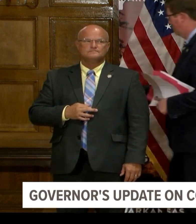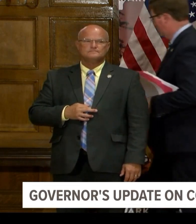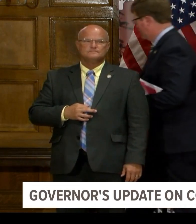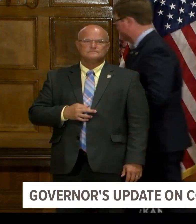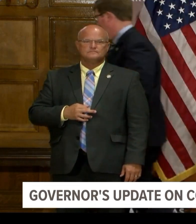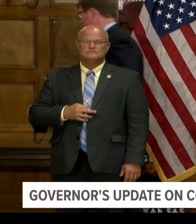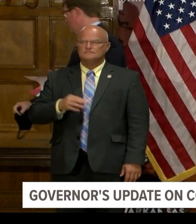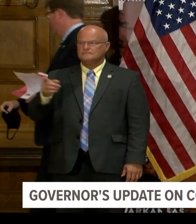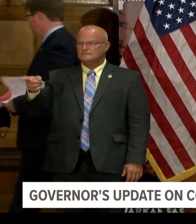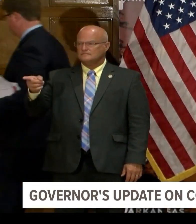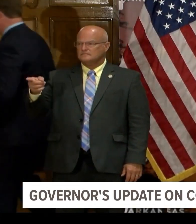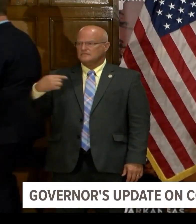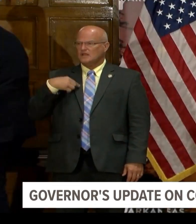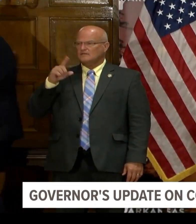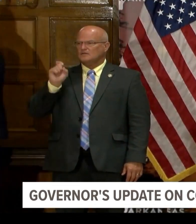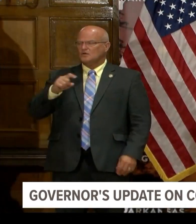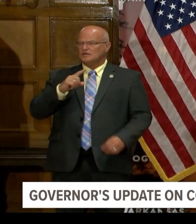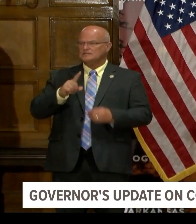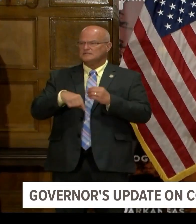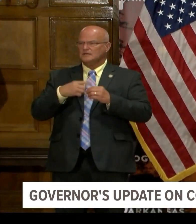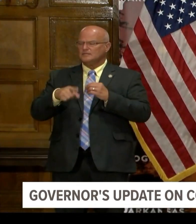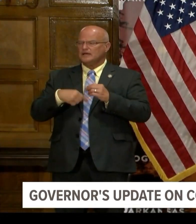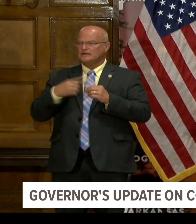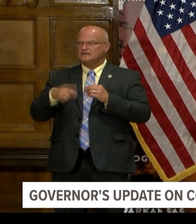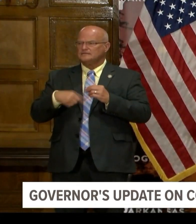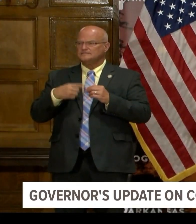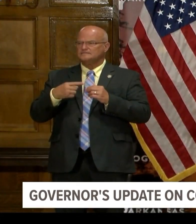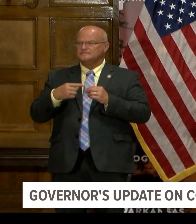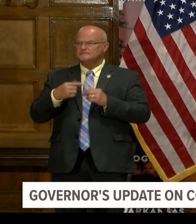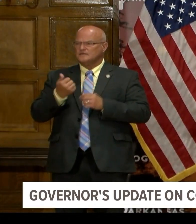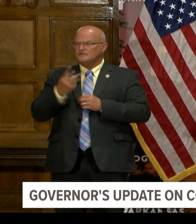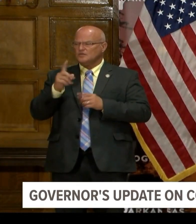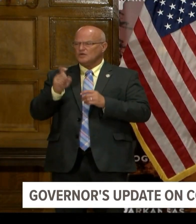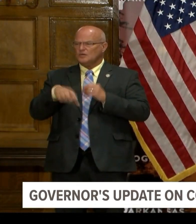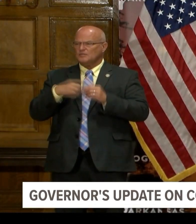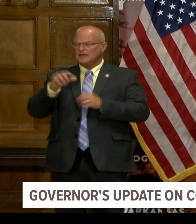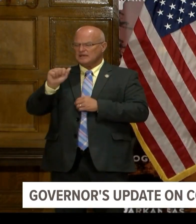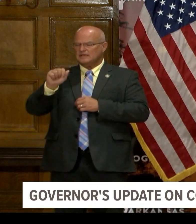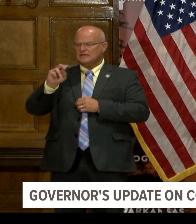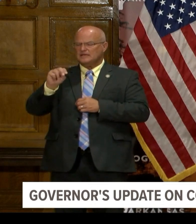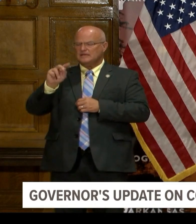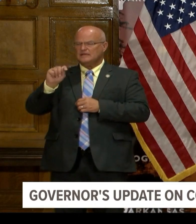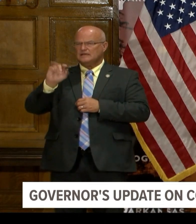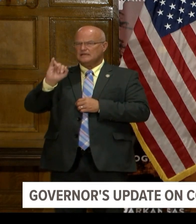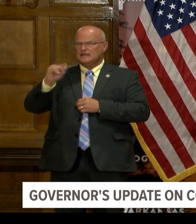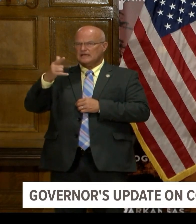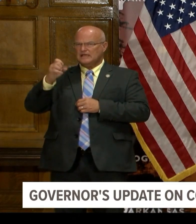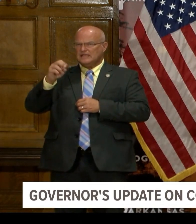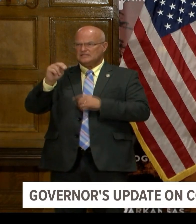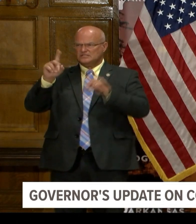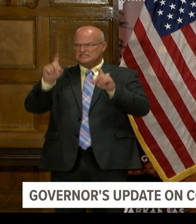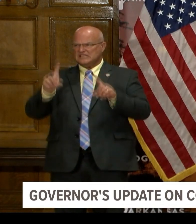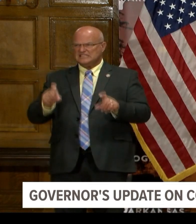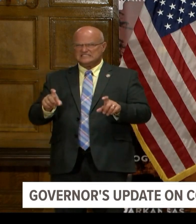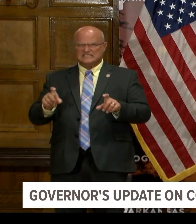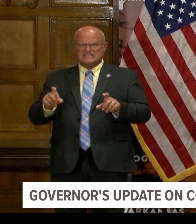Leslie? I have a question about, a couple of questions about antigen testing. I guess that would be for you. Ask